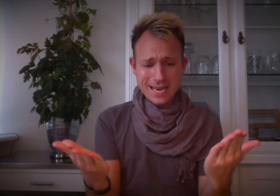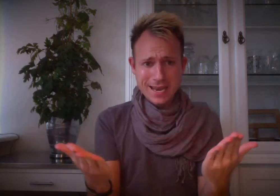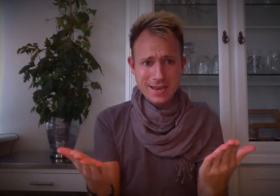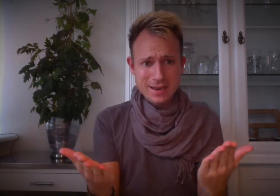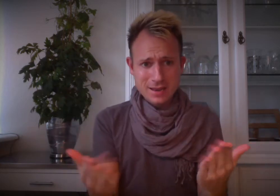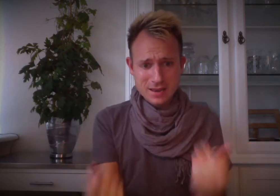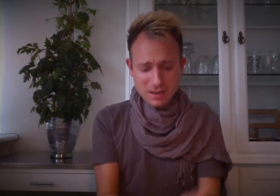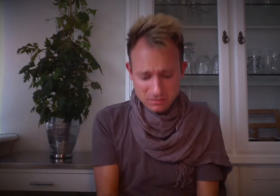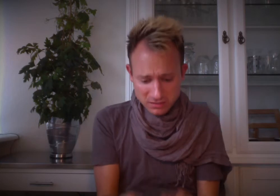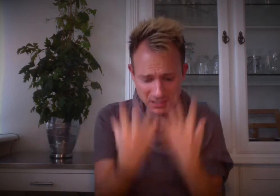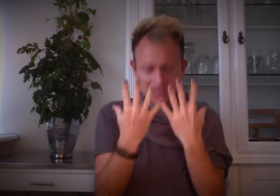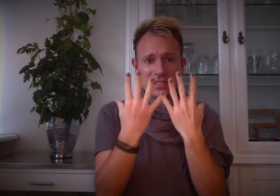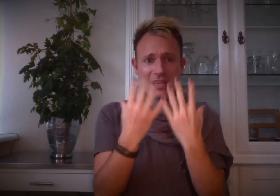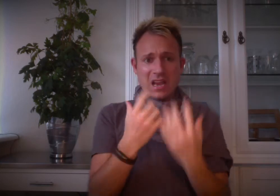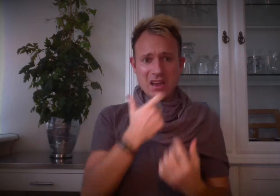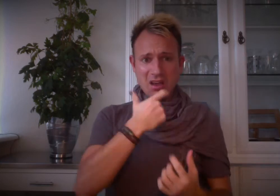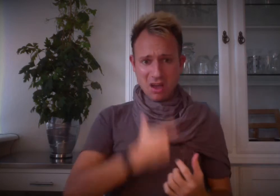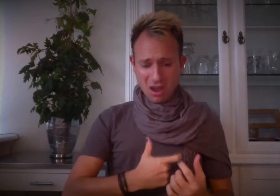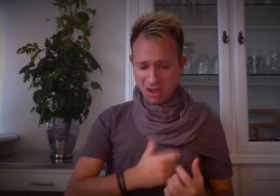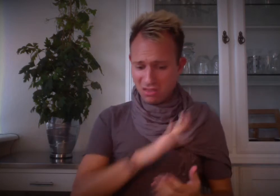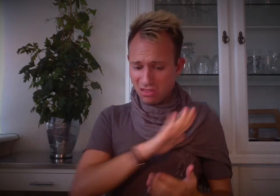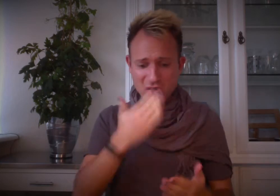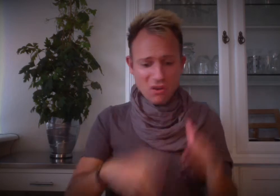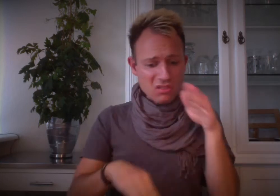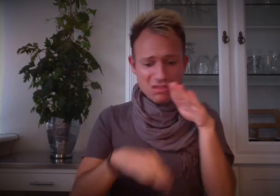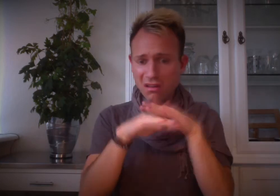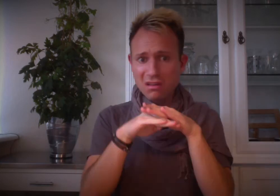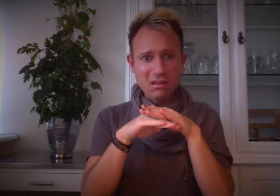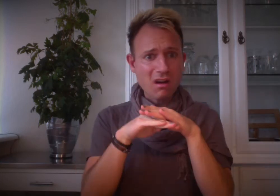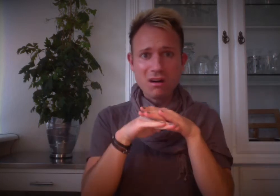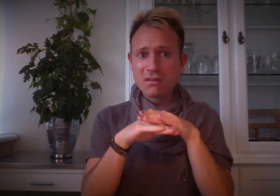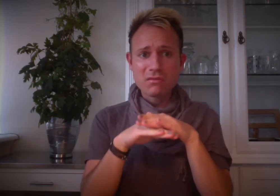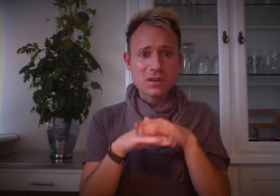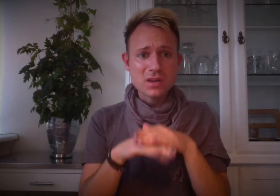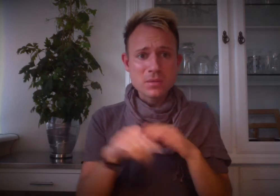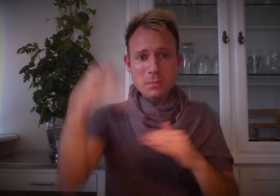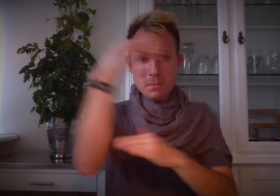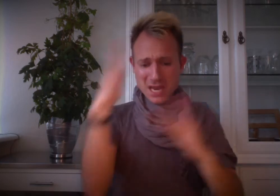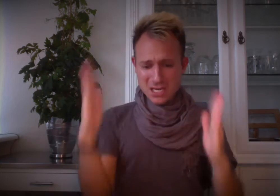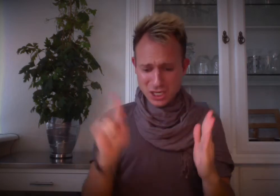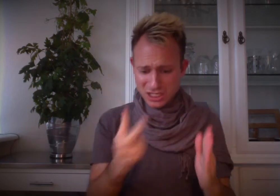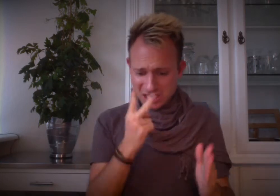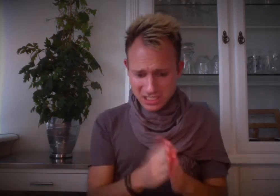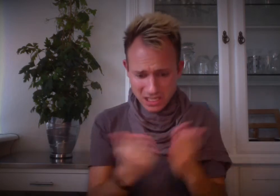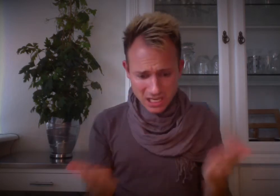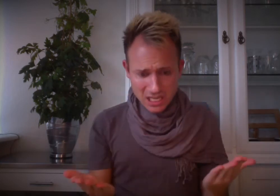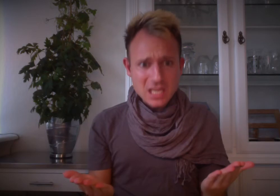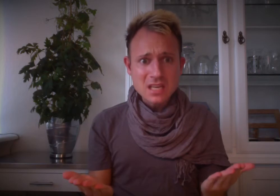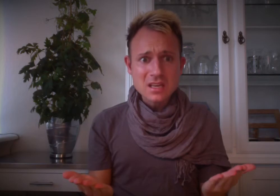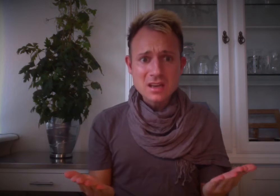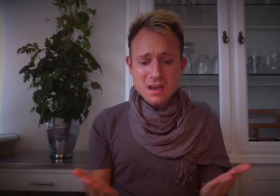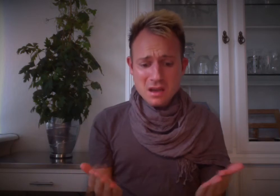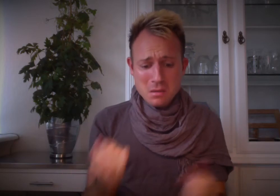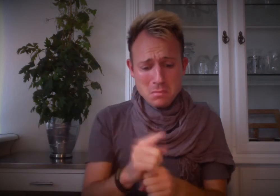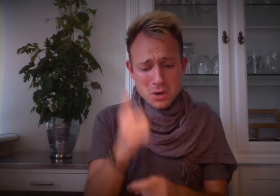tells her she's not good enough Pictures that she sees like her